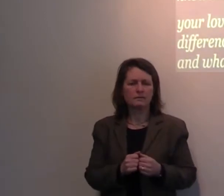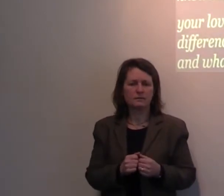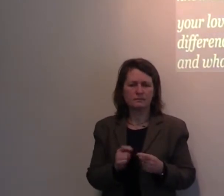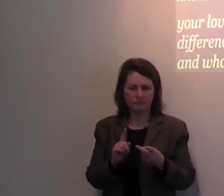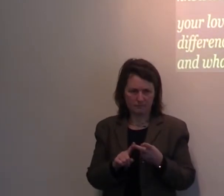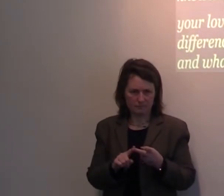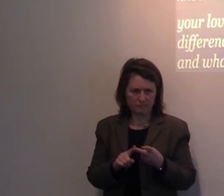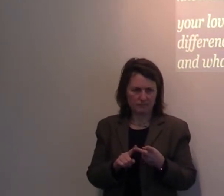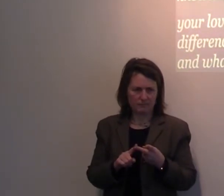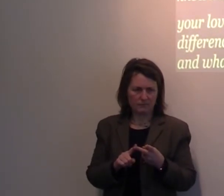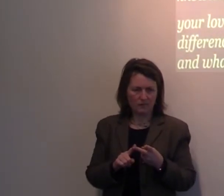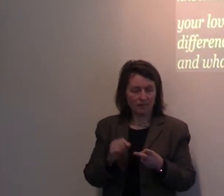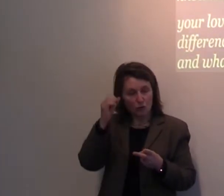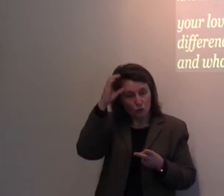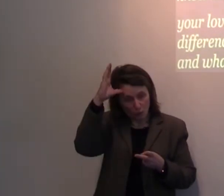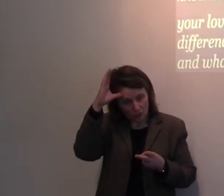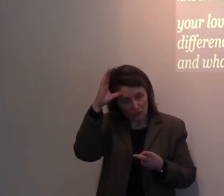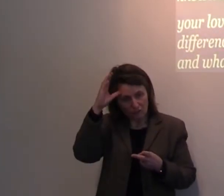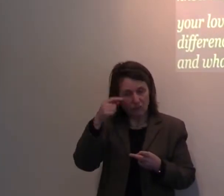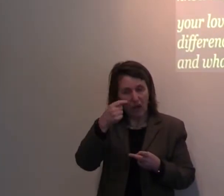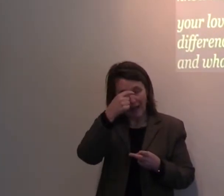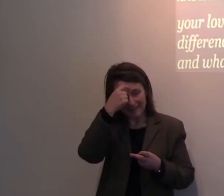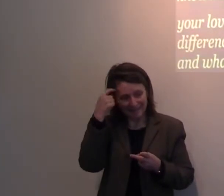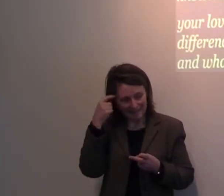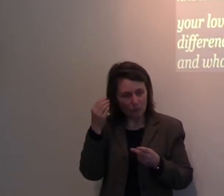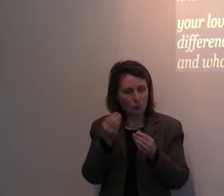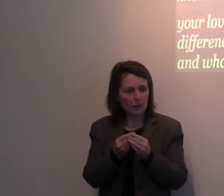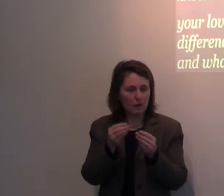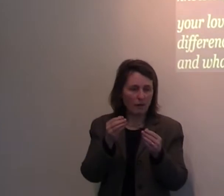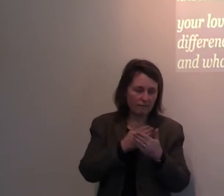that you will have knowledge and understanding with your love,